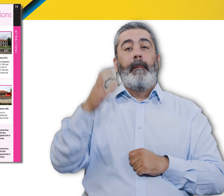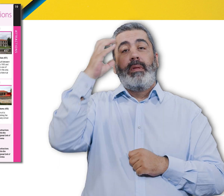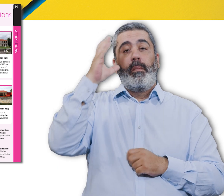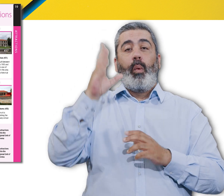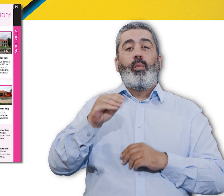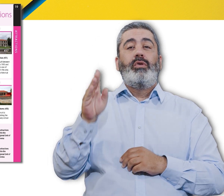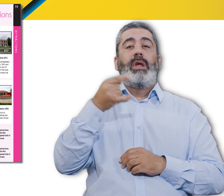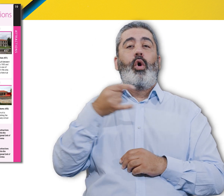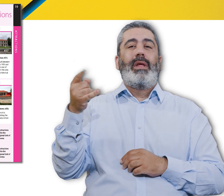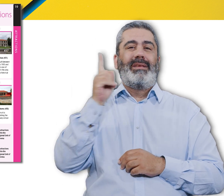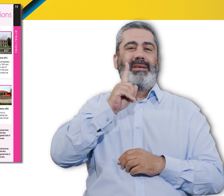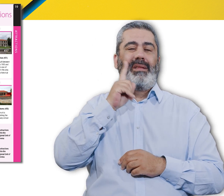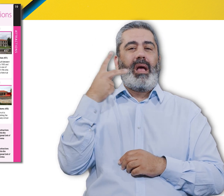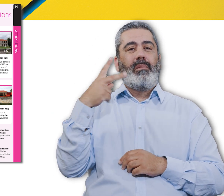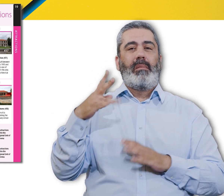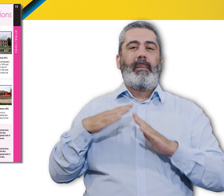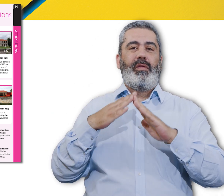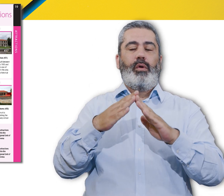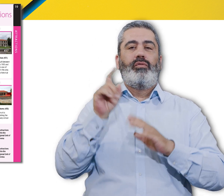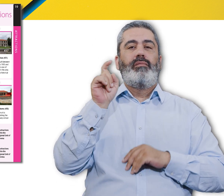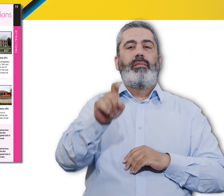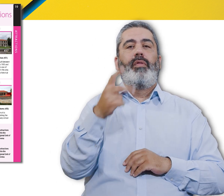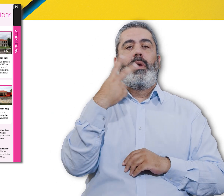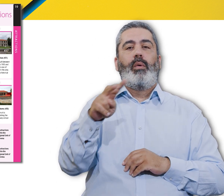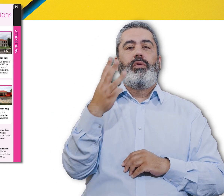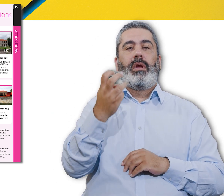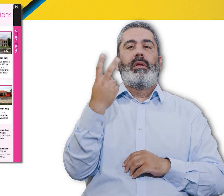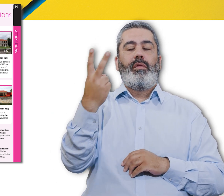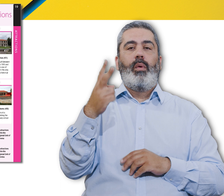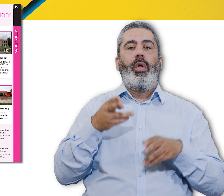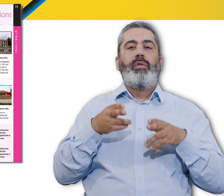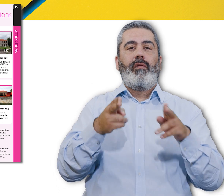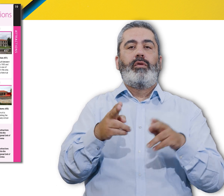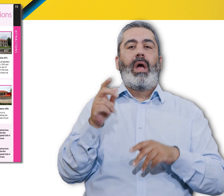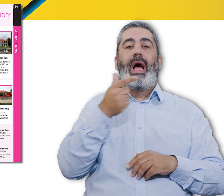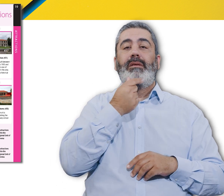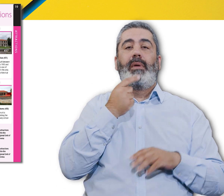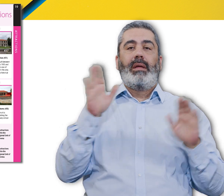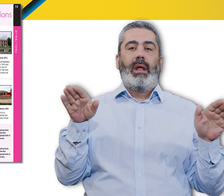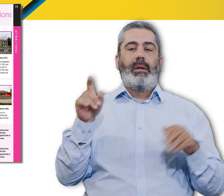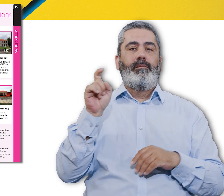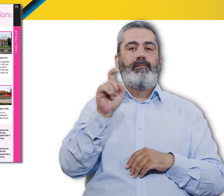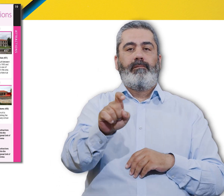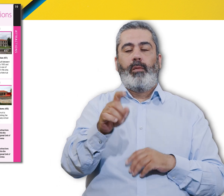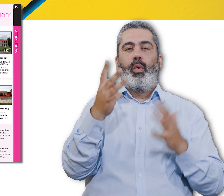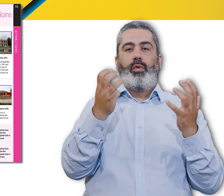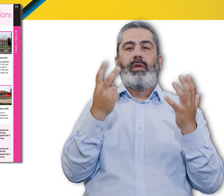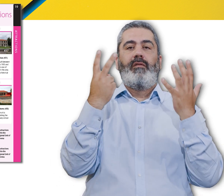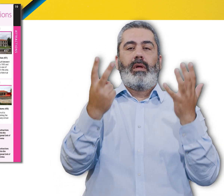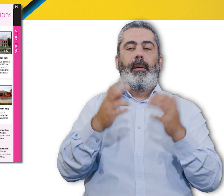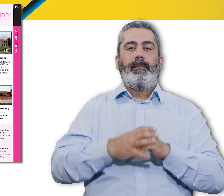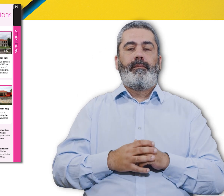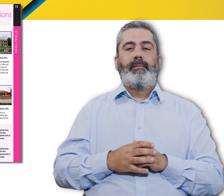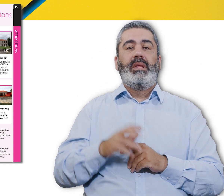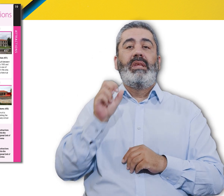Zagorian Woman of Pindos, number 232, location: Aspragiloi, number 87. Sarakutsani